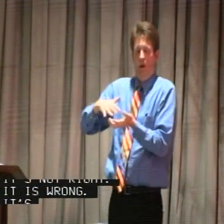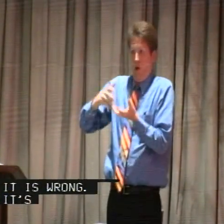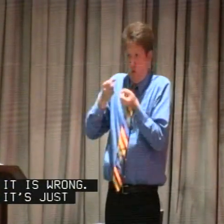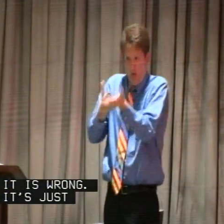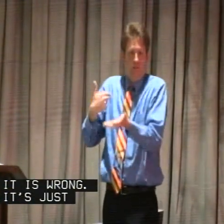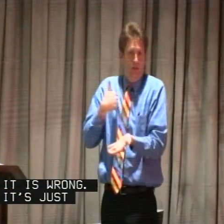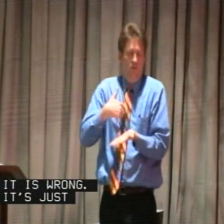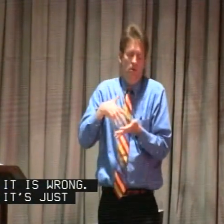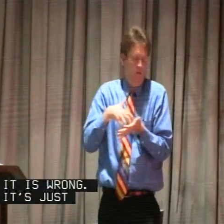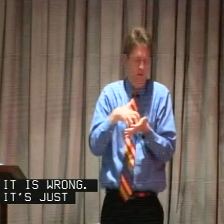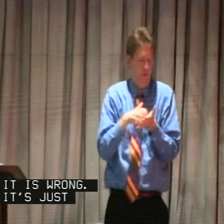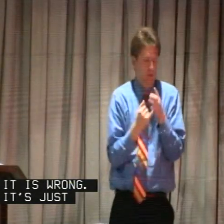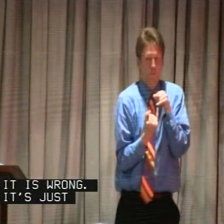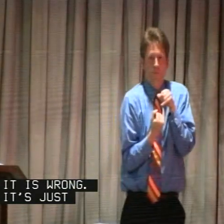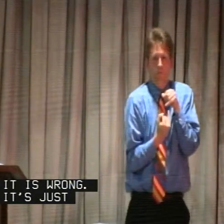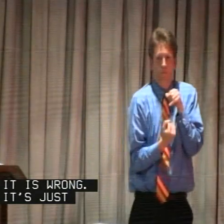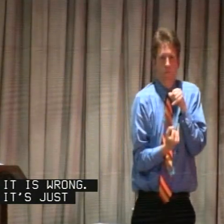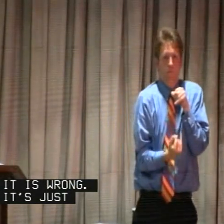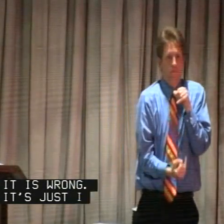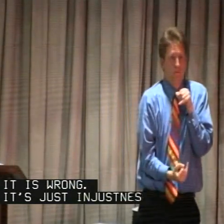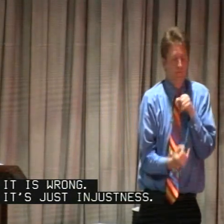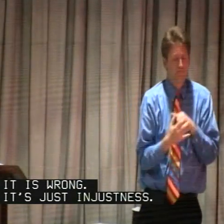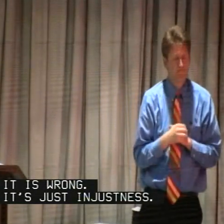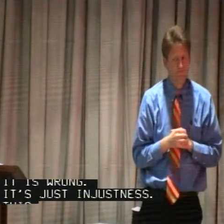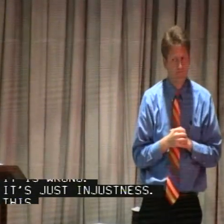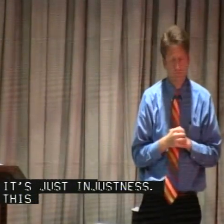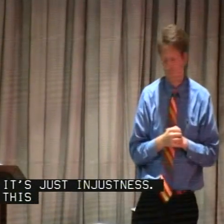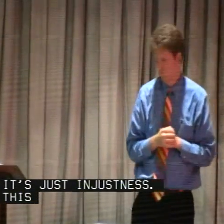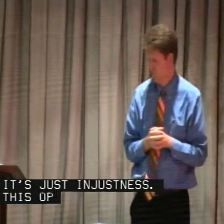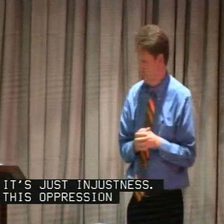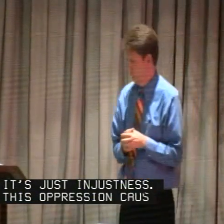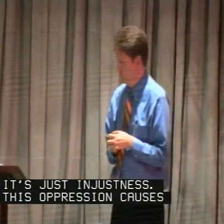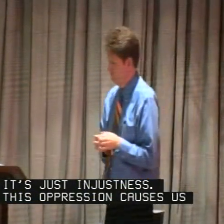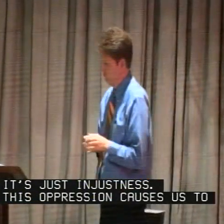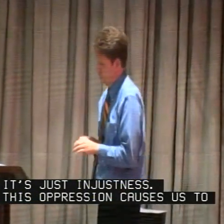This oppression causes us to falter and weaken.